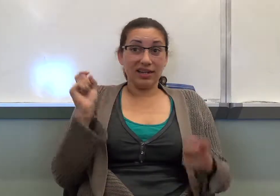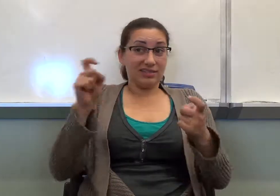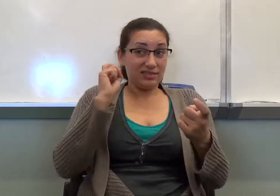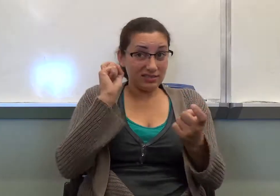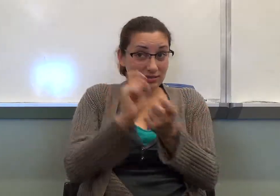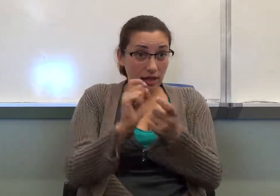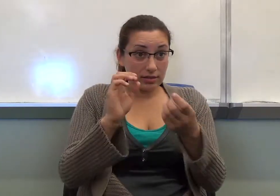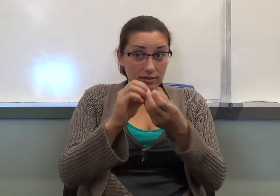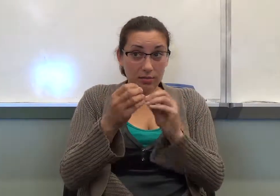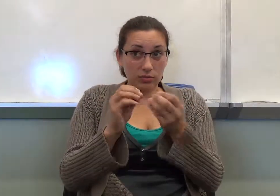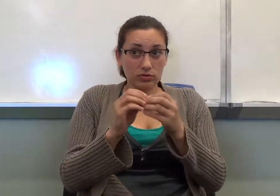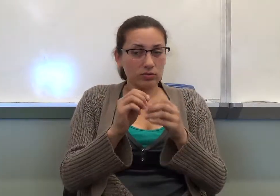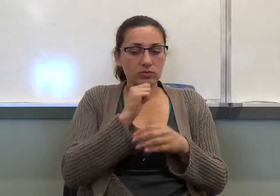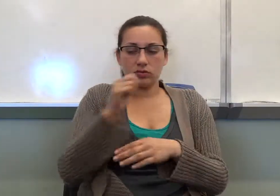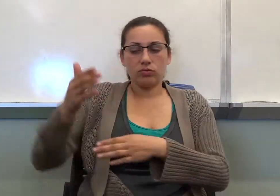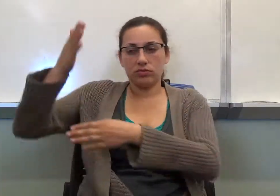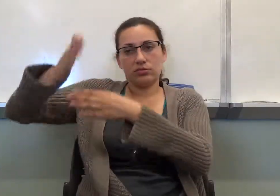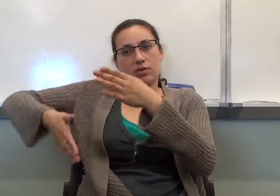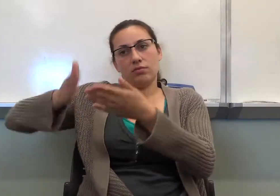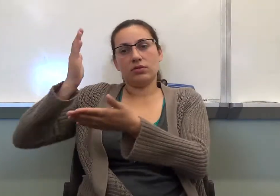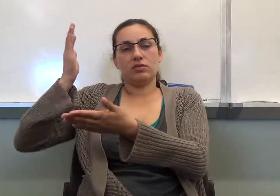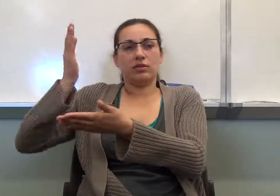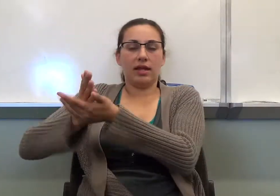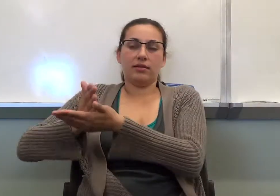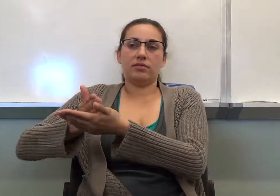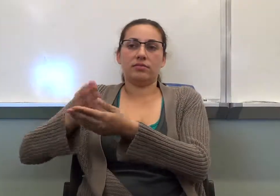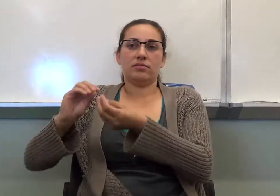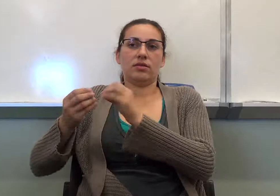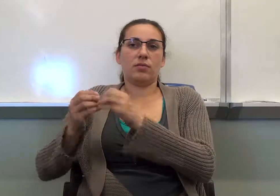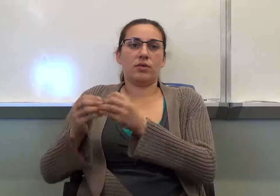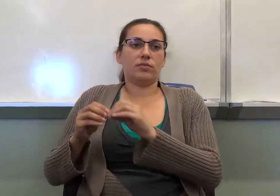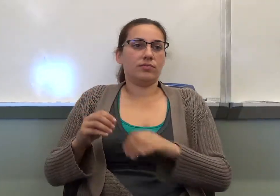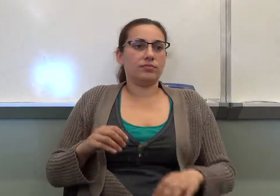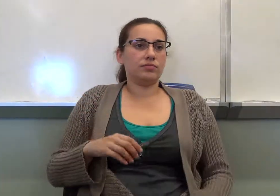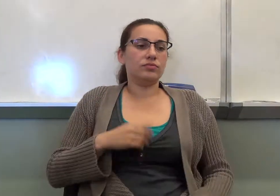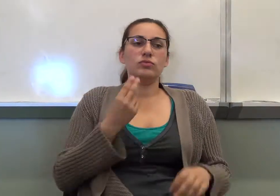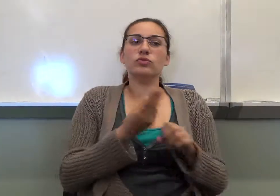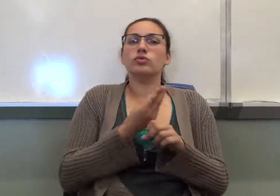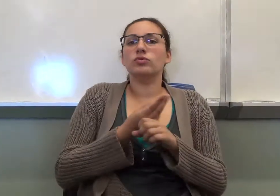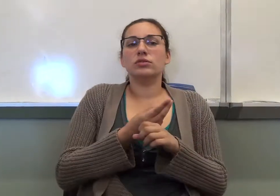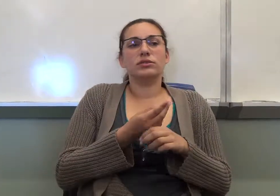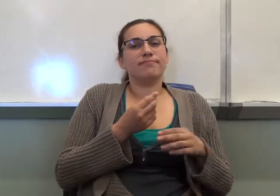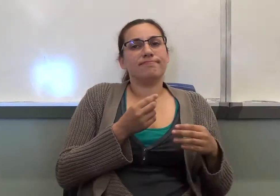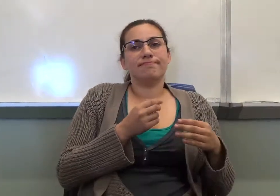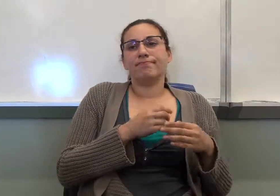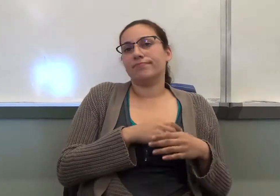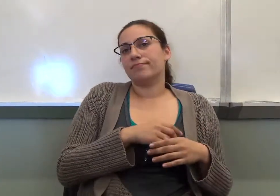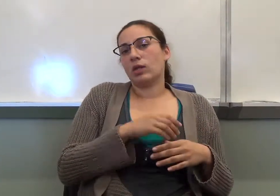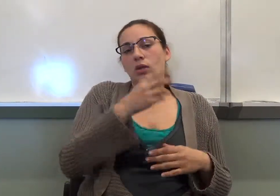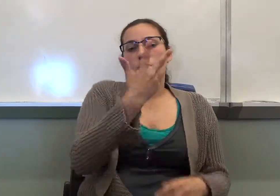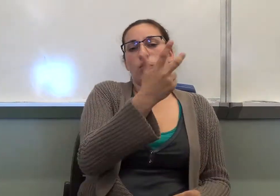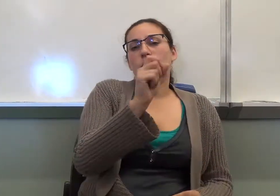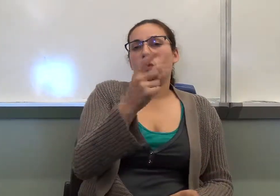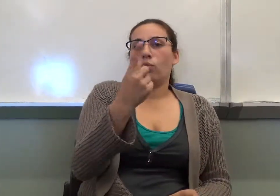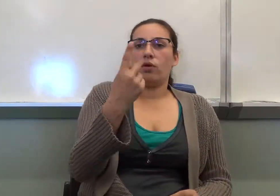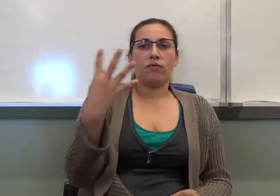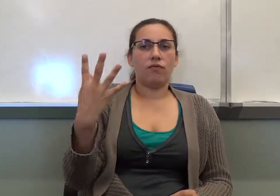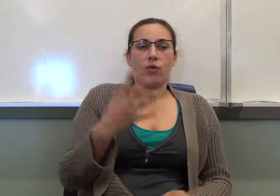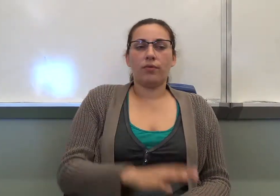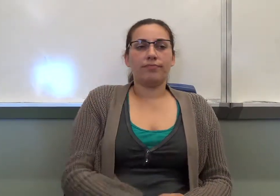the way to go. Just simply use the original pi and take it out to however far you want to go to get the accuracy you